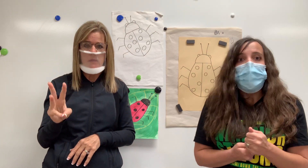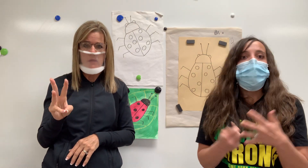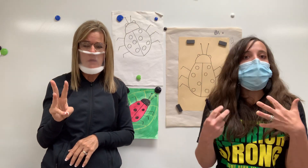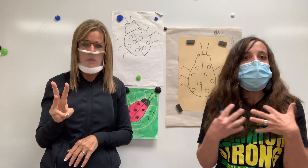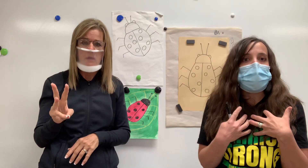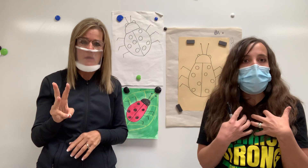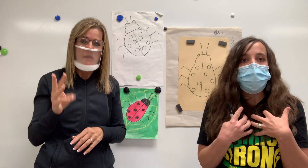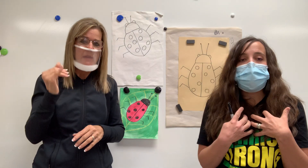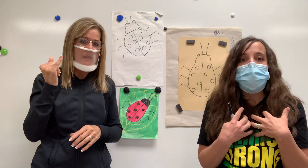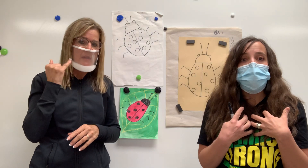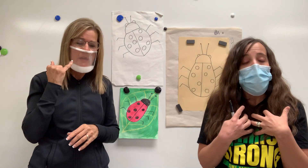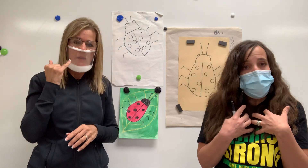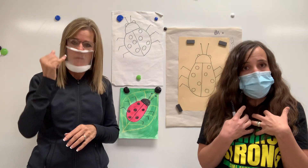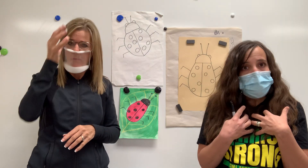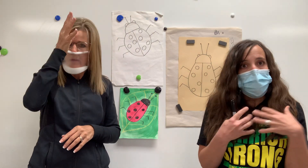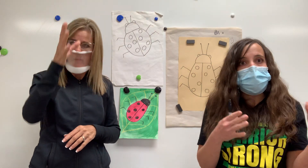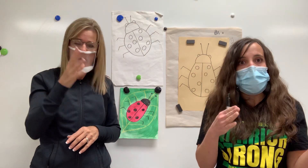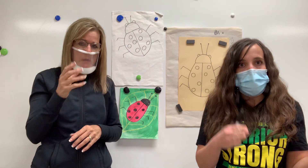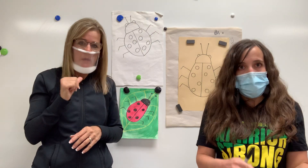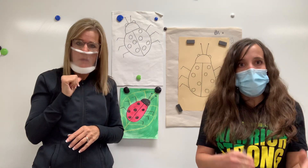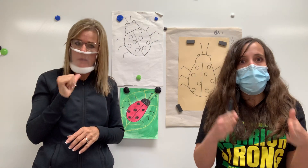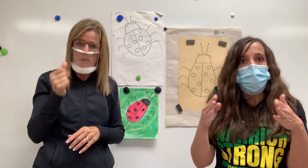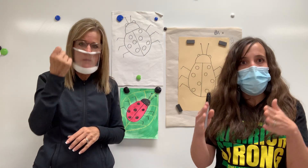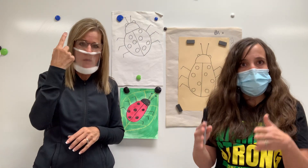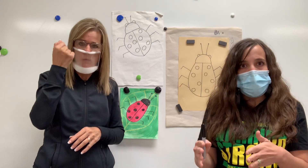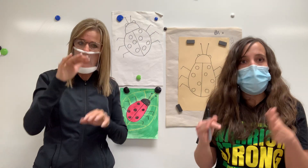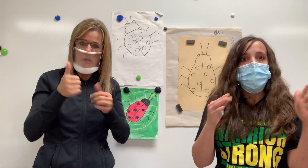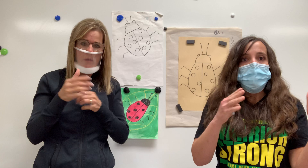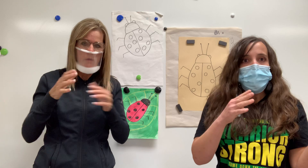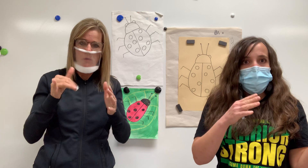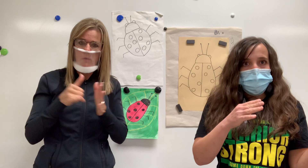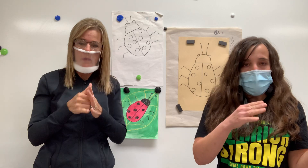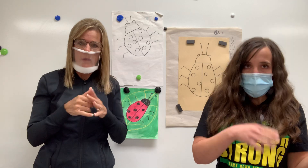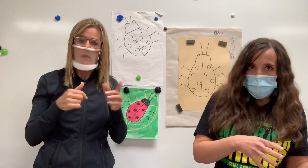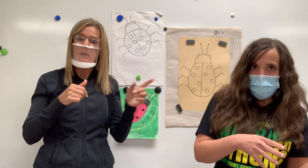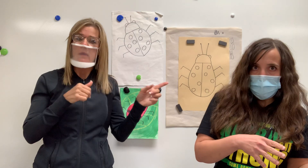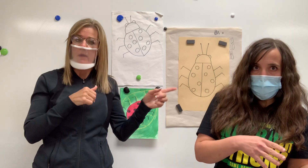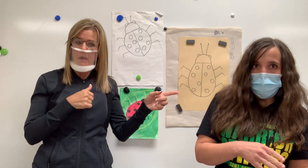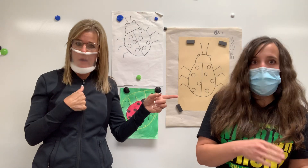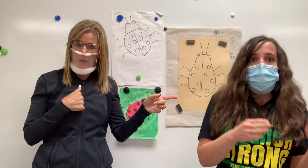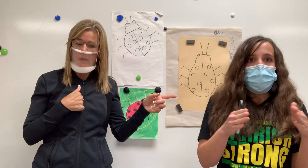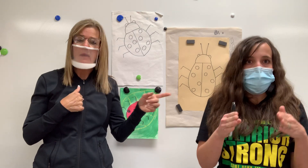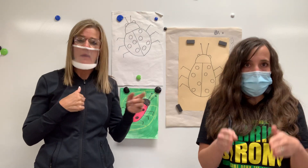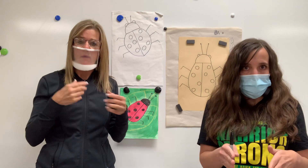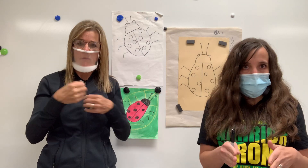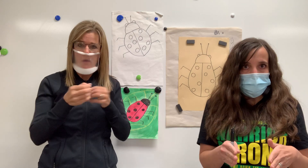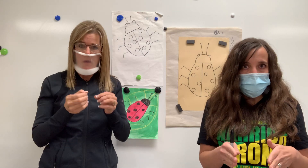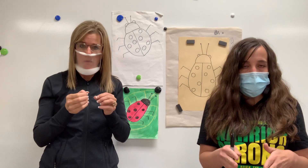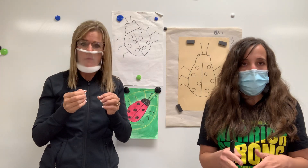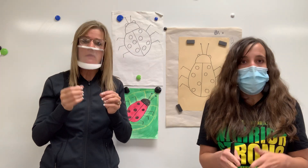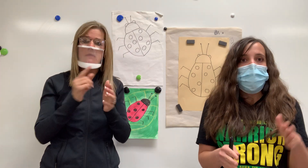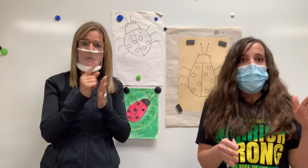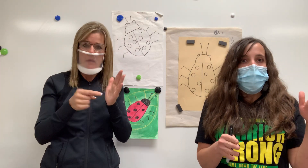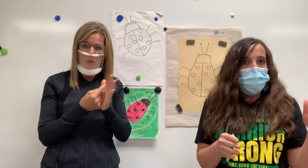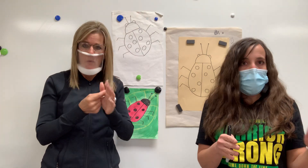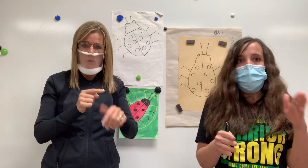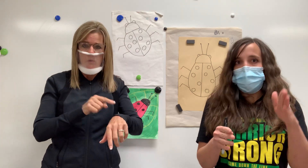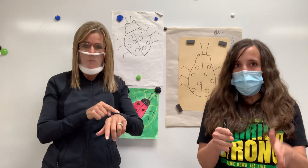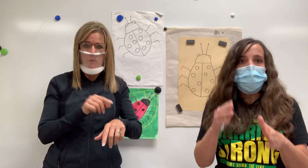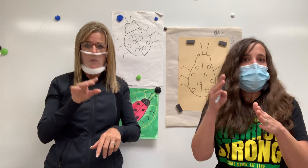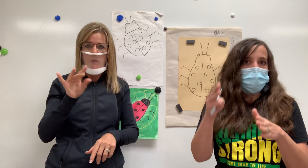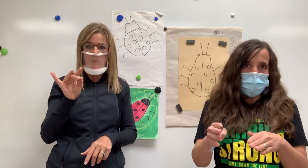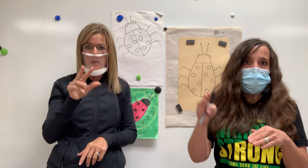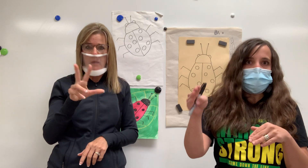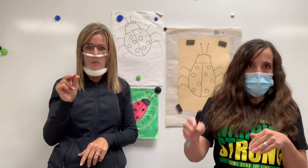not, Mrs. Adams has office hours every day, 8:30 in the morning till 9:30 in the morning,